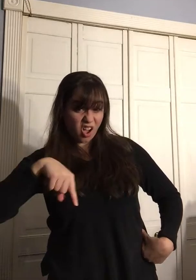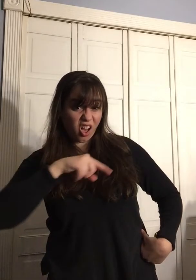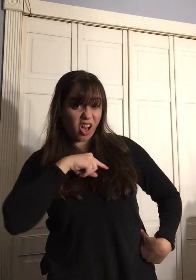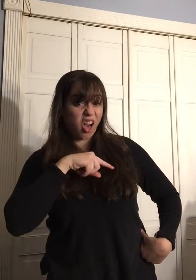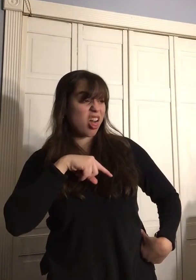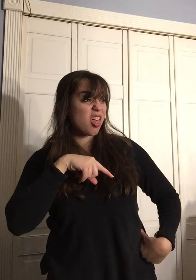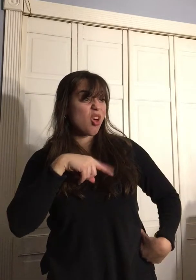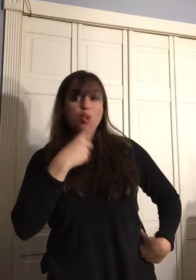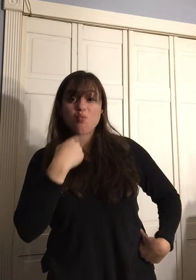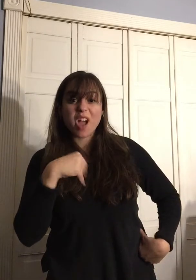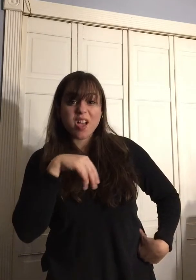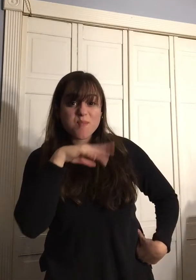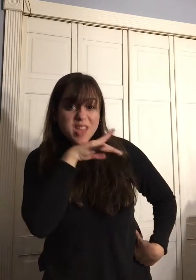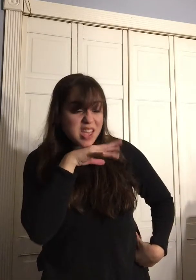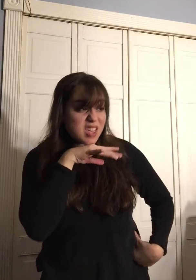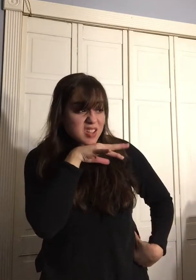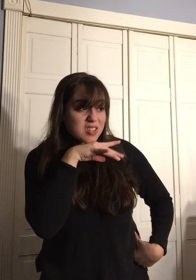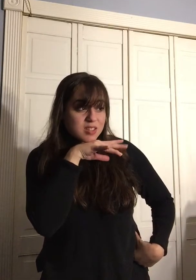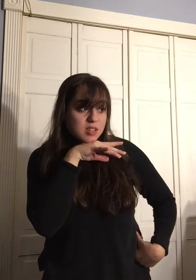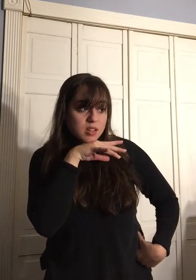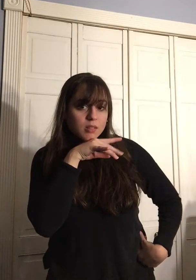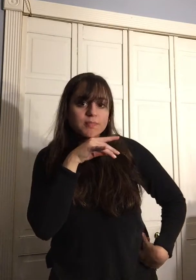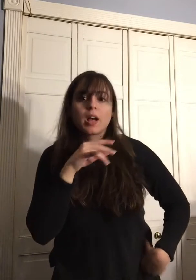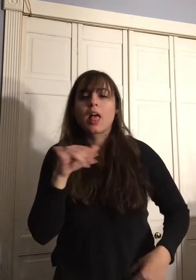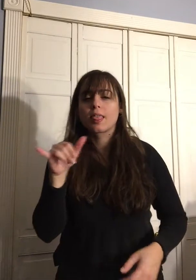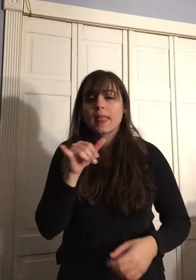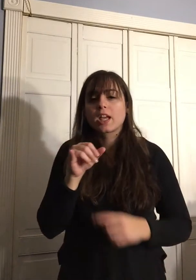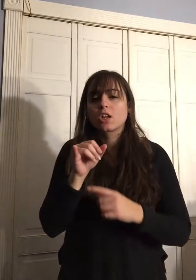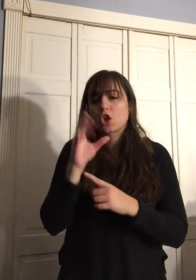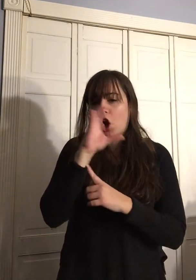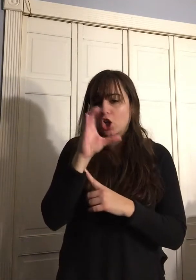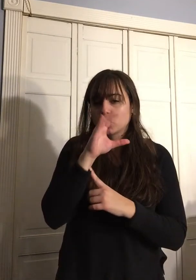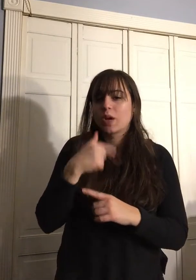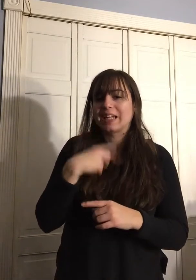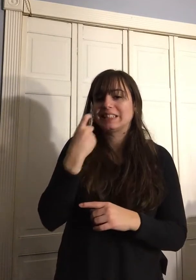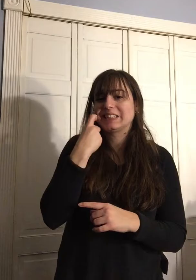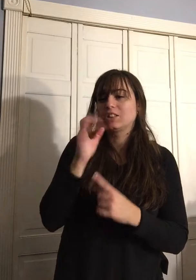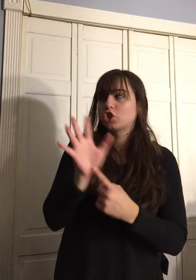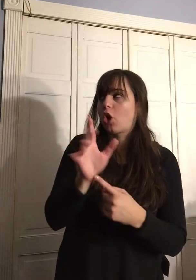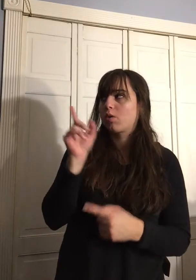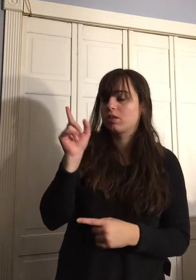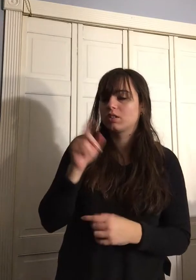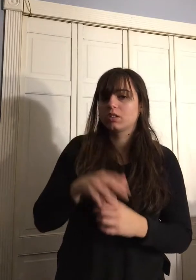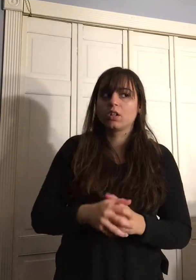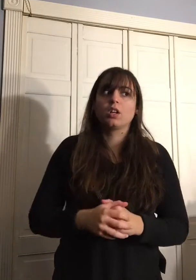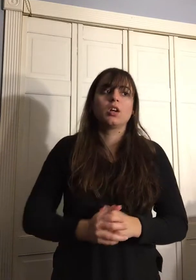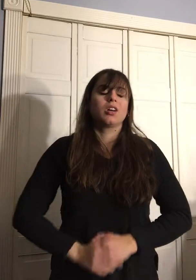And one officer noticed my nervousness, said, "Did you think we were all these red